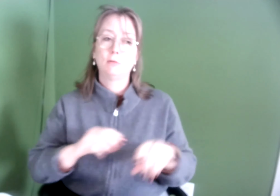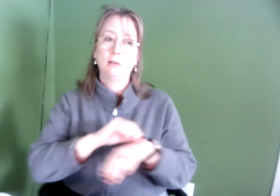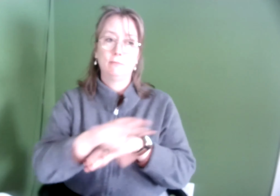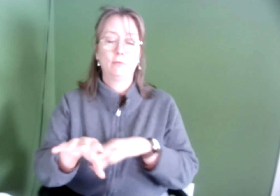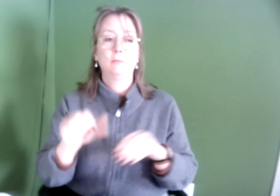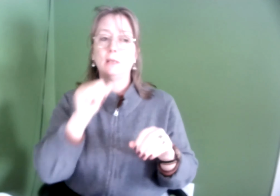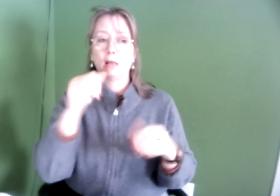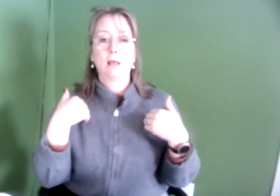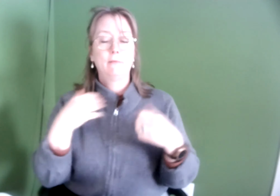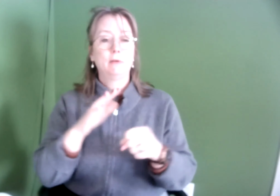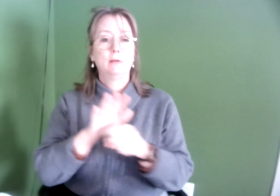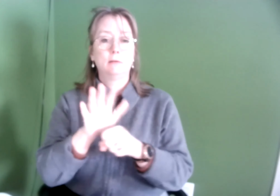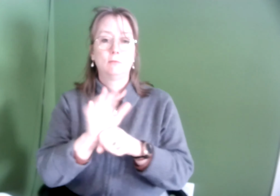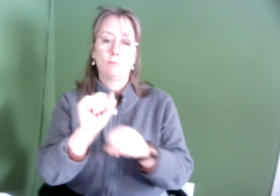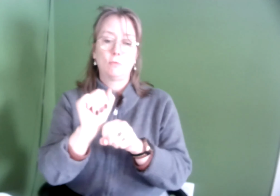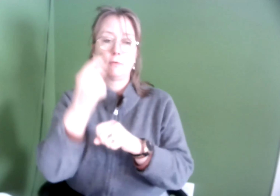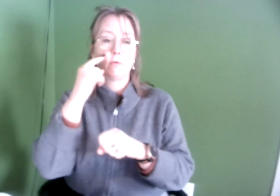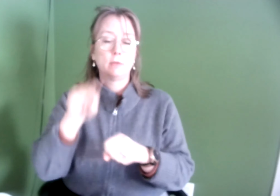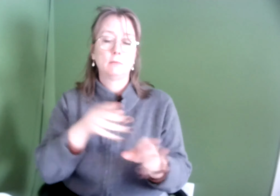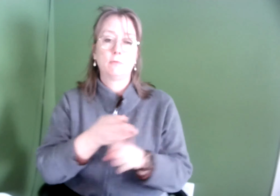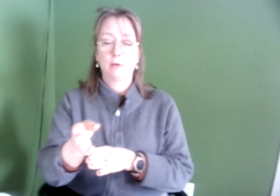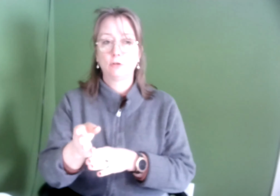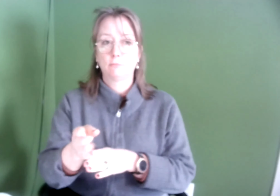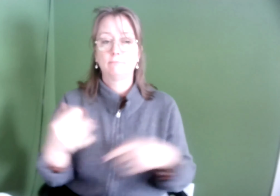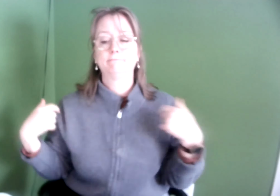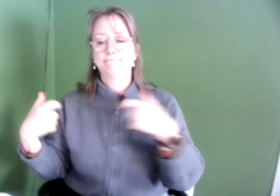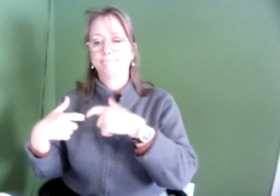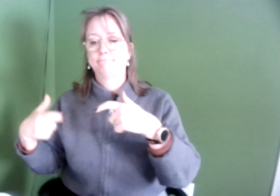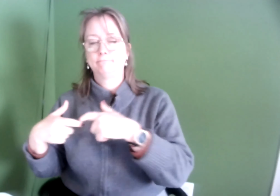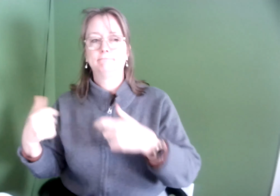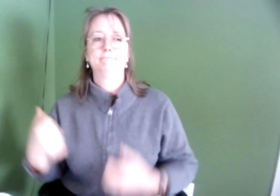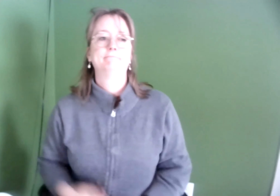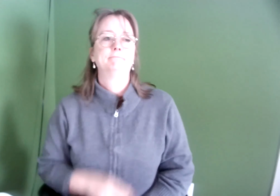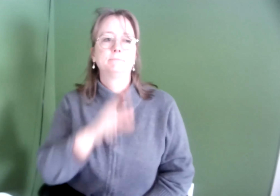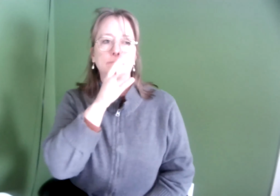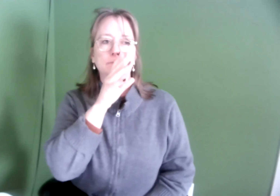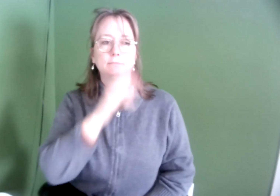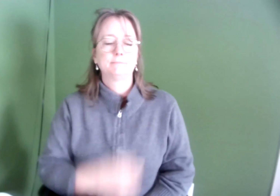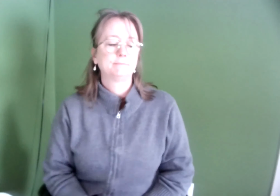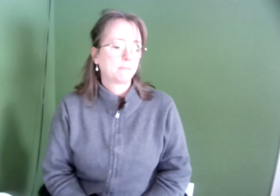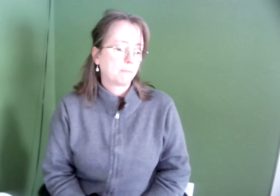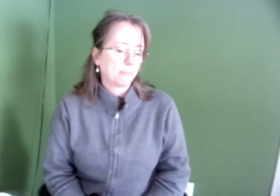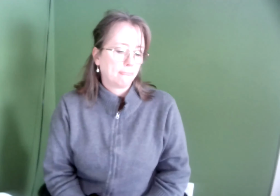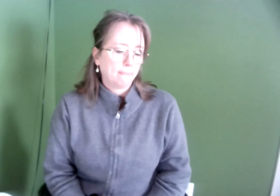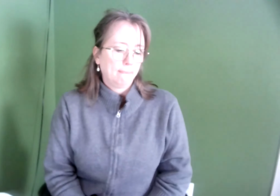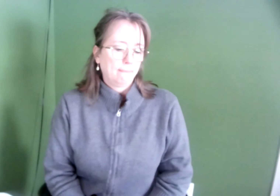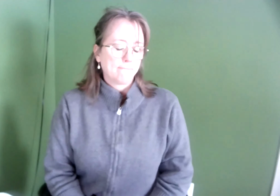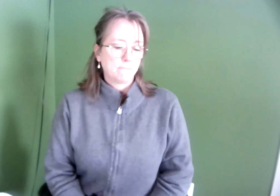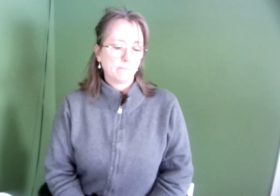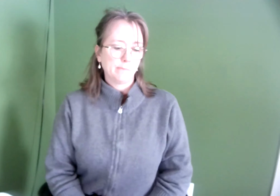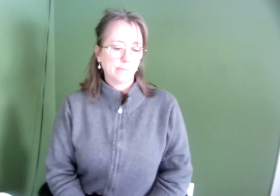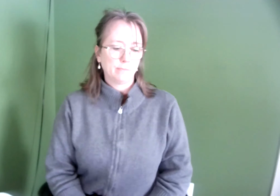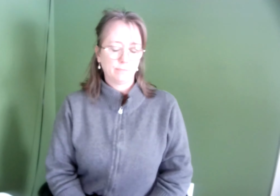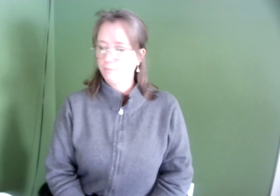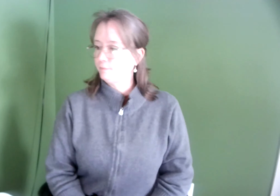obviamente, pero también el oleoducto, para asegurarnos que a largo plazo podemos tener a gente que esté dispuesto y que quiera estar en estos trabajos. Es algo que